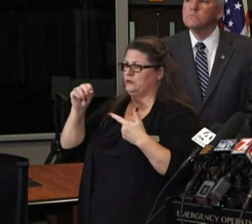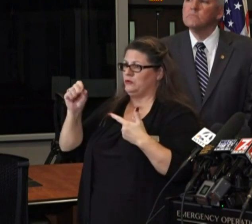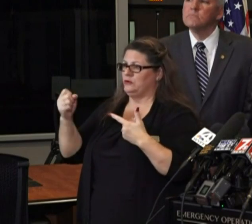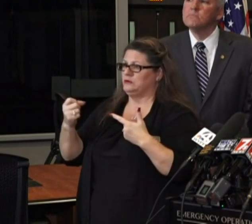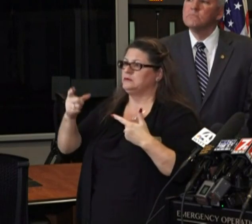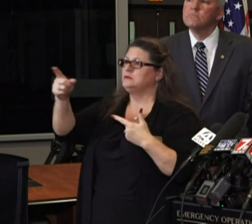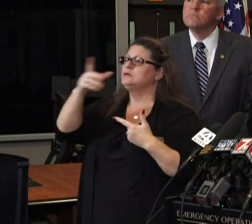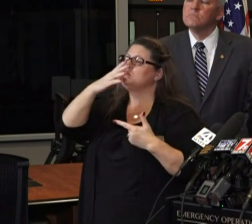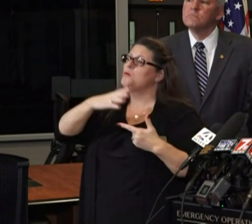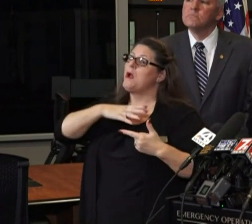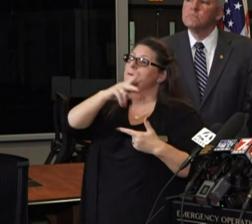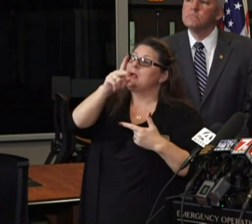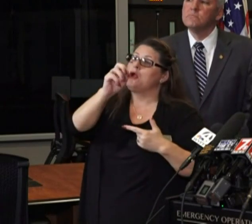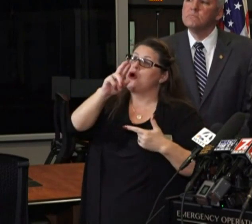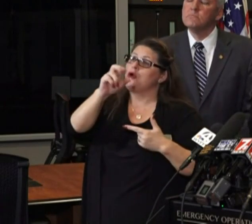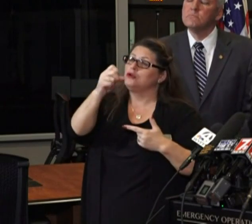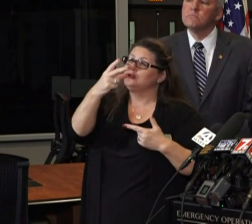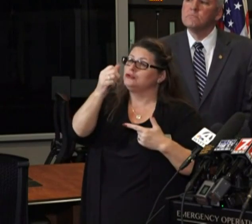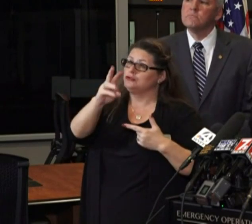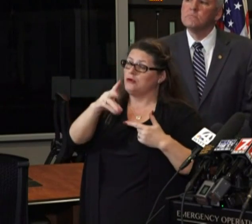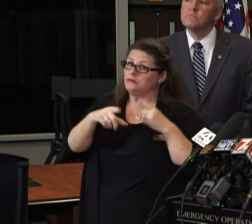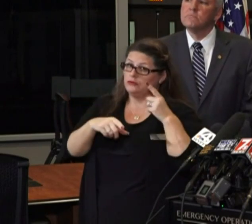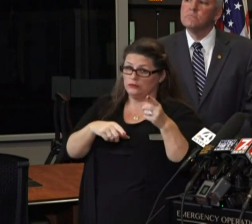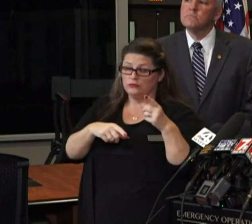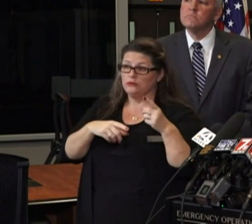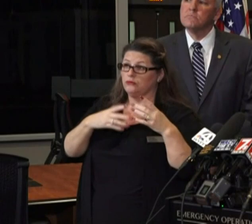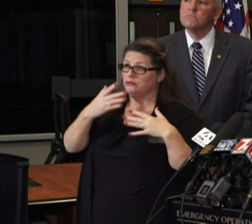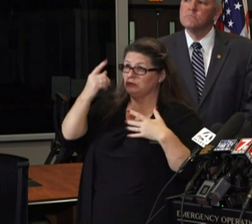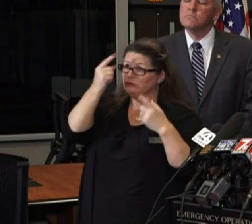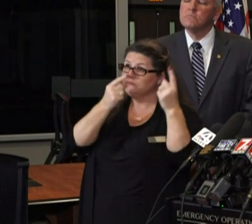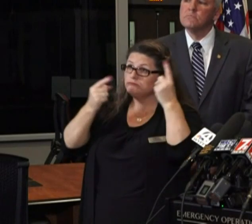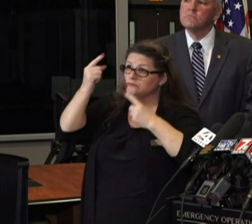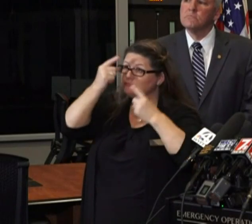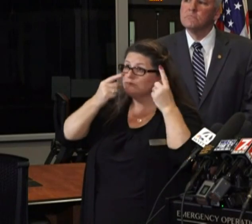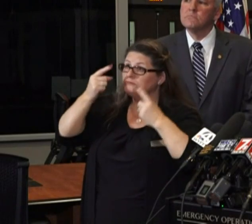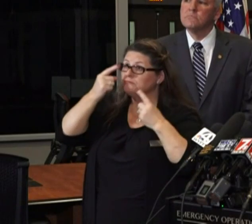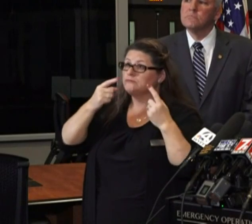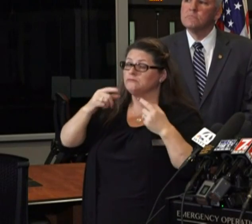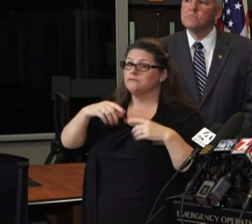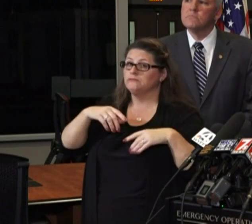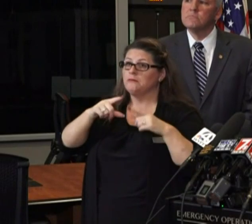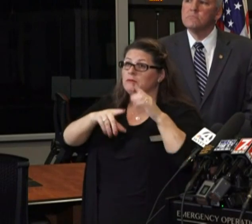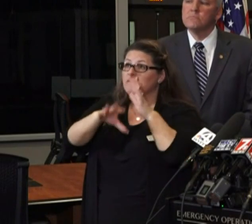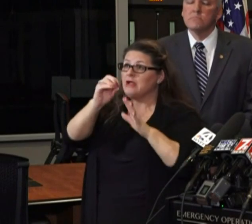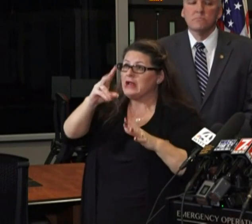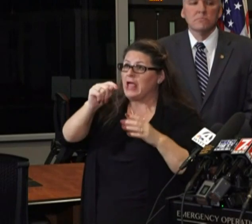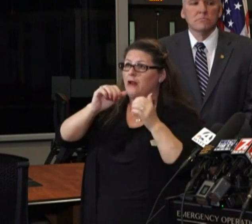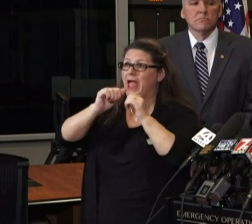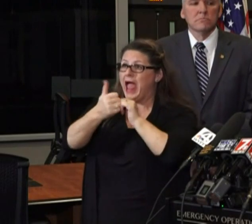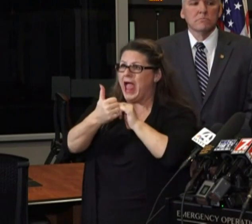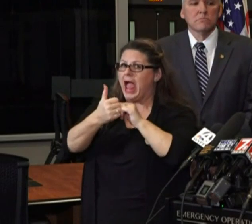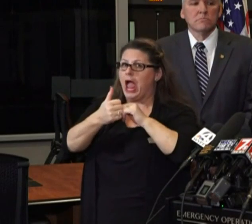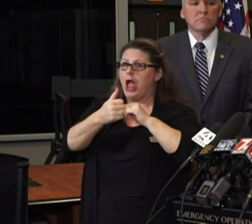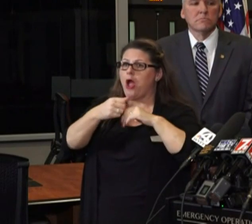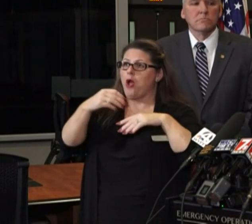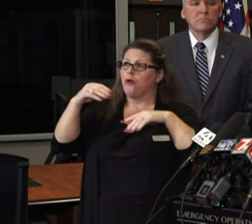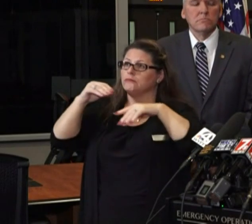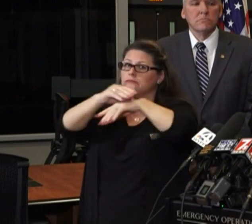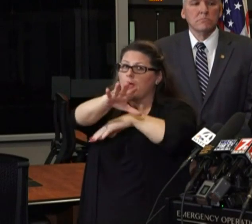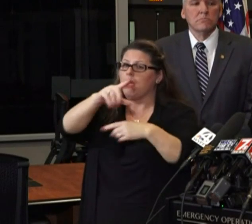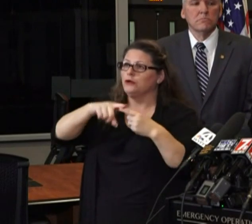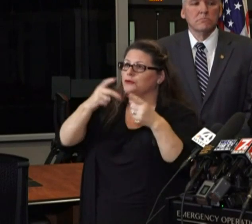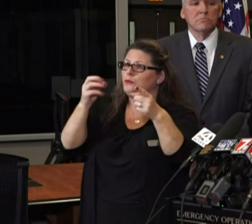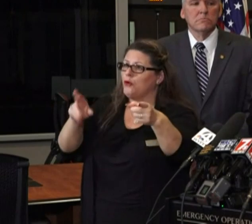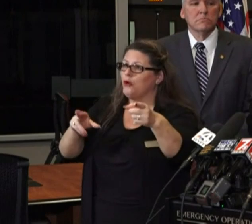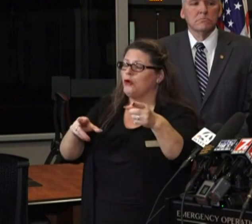in Kershaw County, are you guys considering community spread when it comes to how she contracted or possibly contracted the virus? So we're